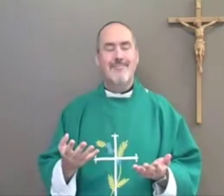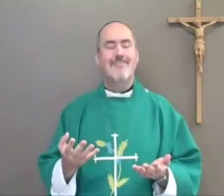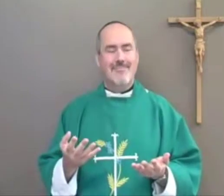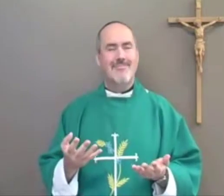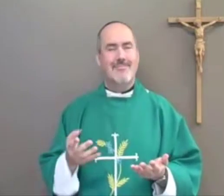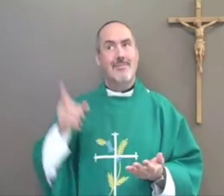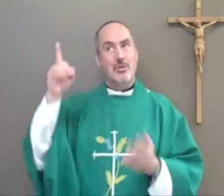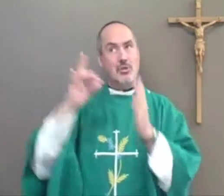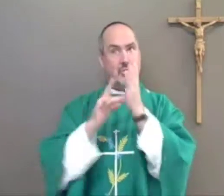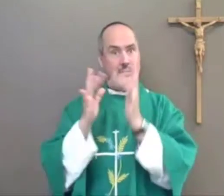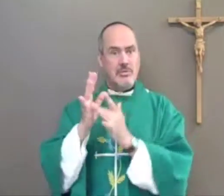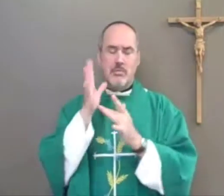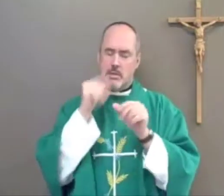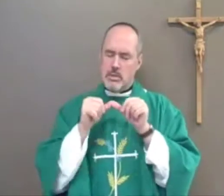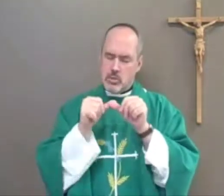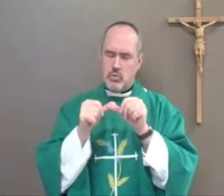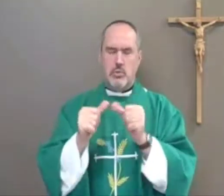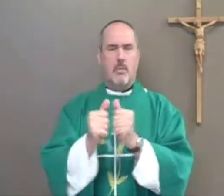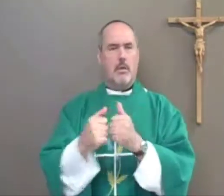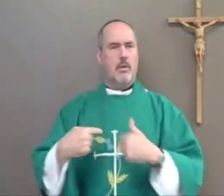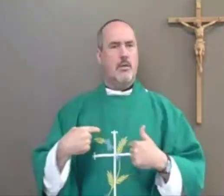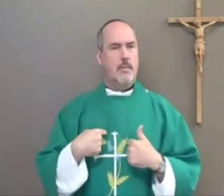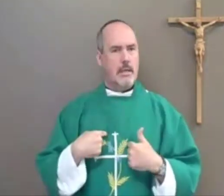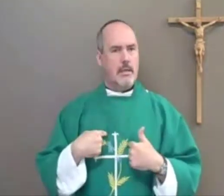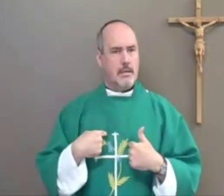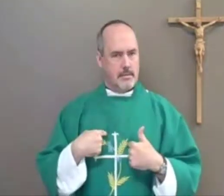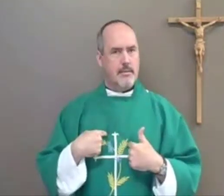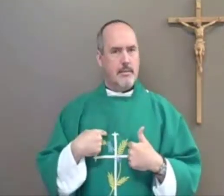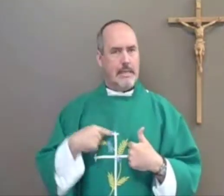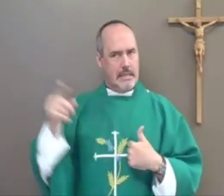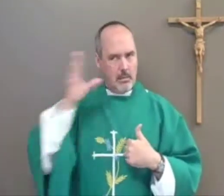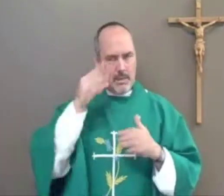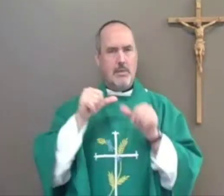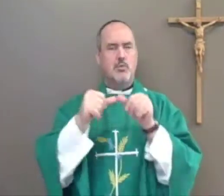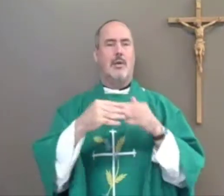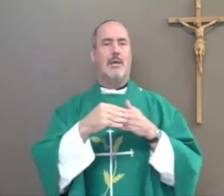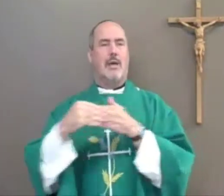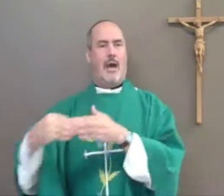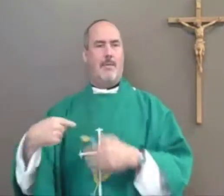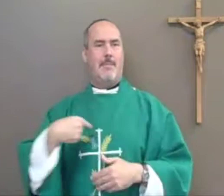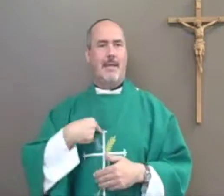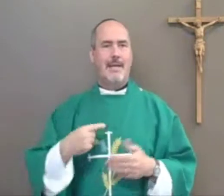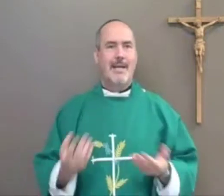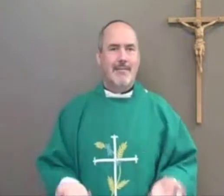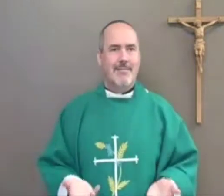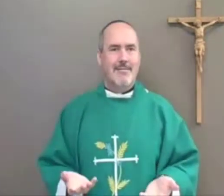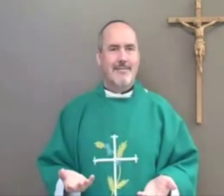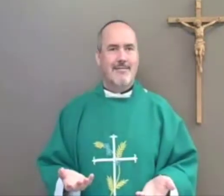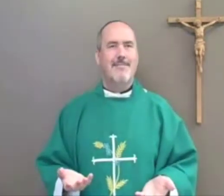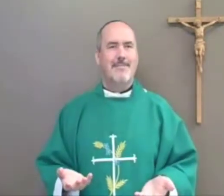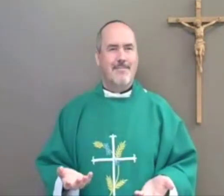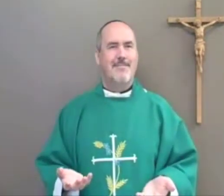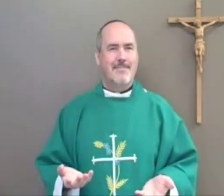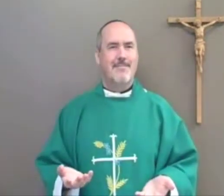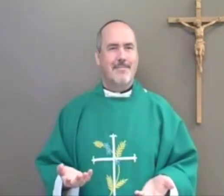gospel says it doesn't matter, that I need to persevere, that God is with me, and that God is leading me at all